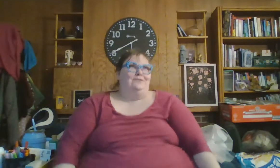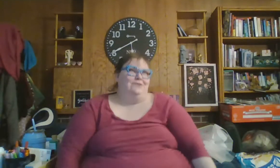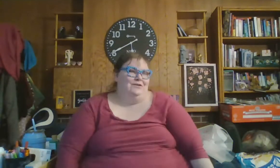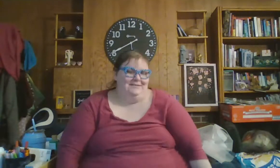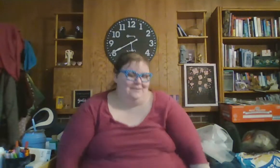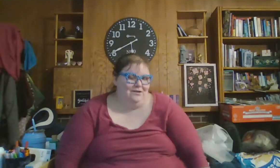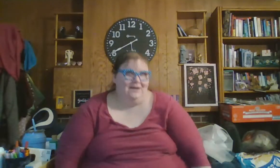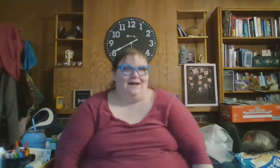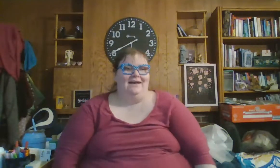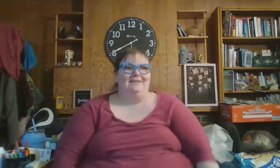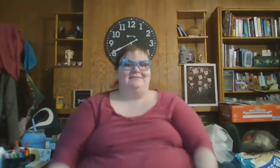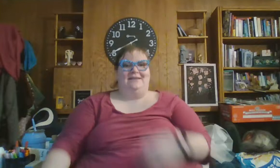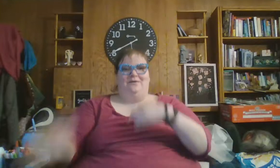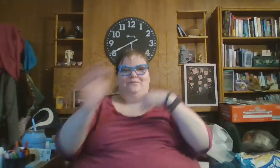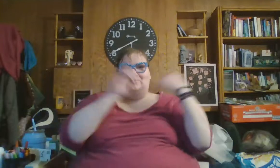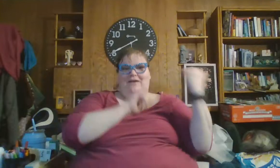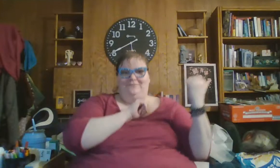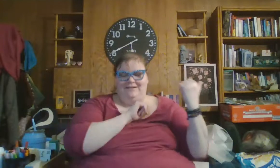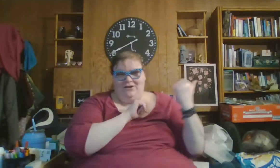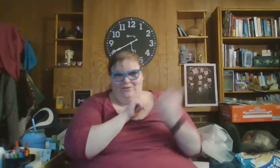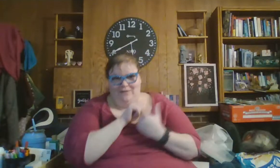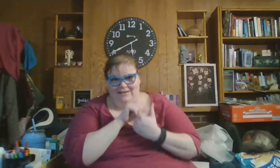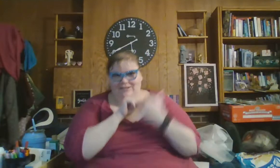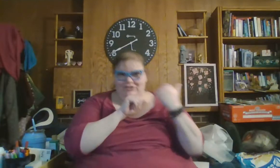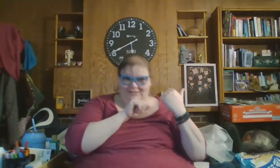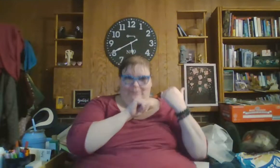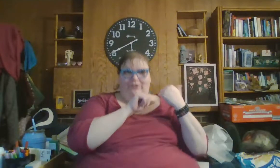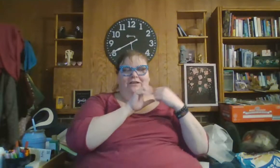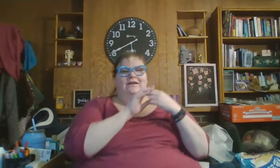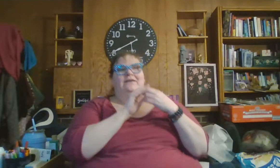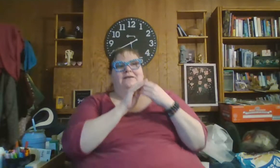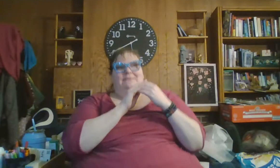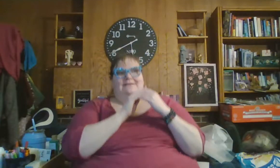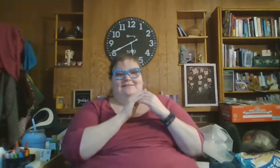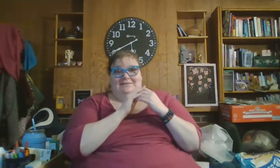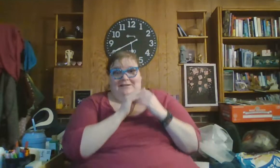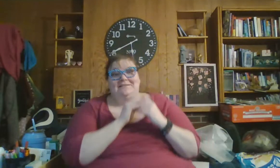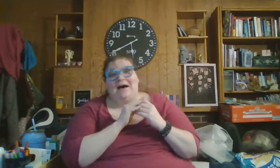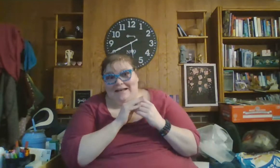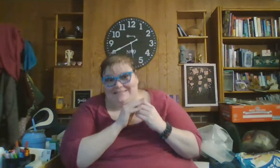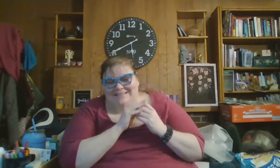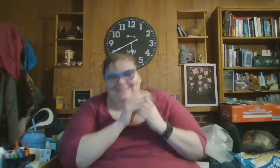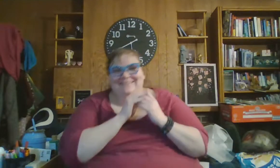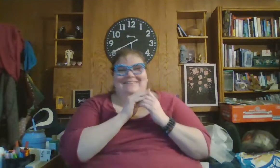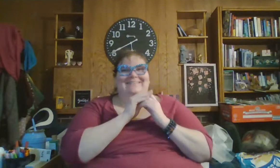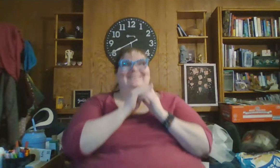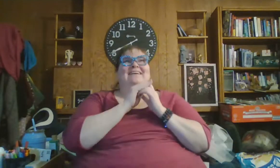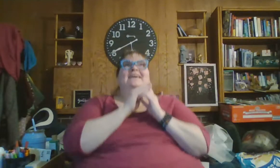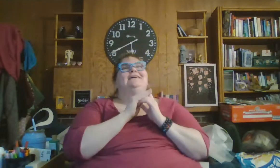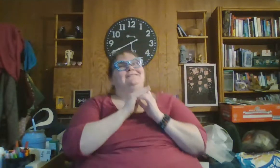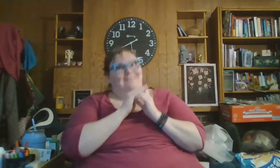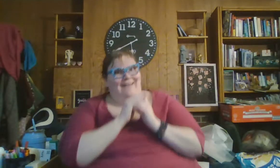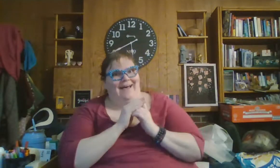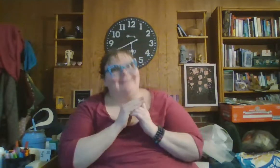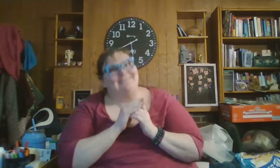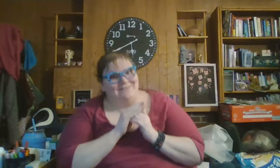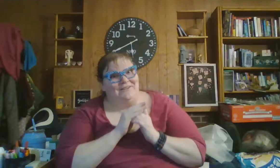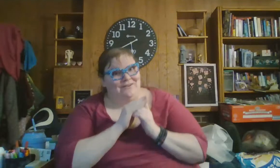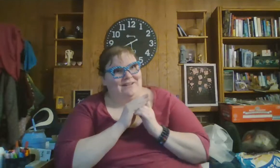ago in the summer, I set up crafting on my kitchen table because it's not as hot. It's still hot because I don't have air